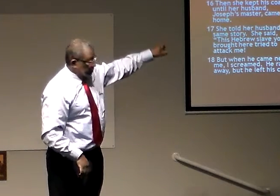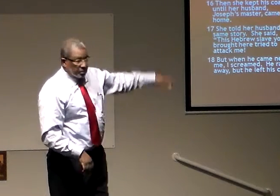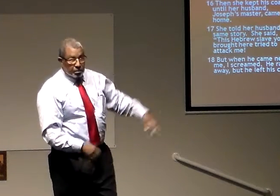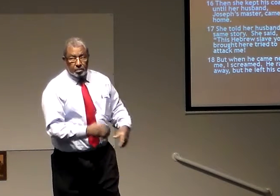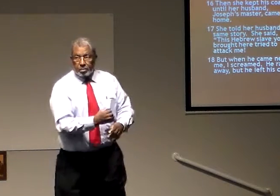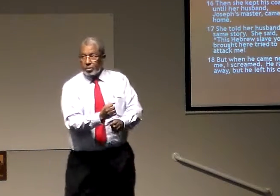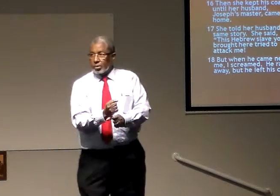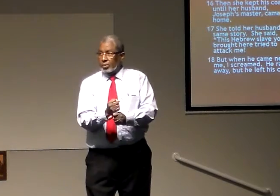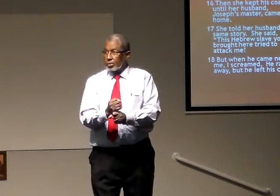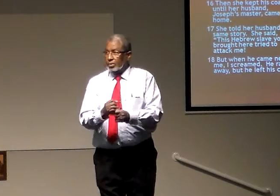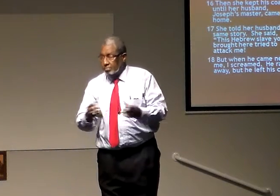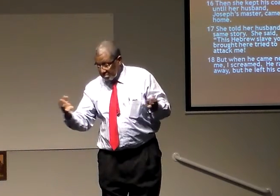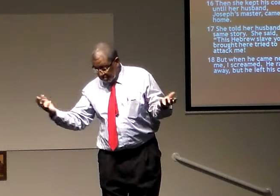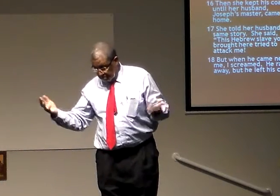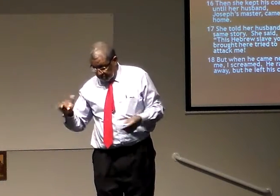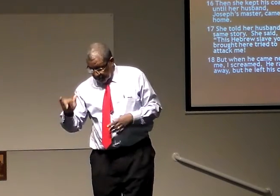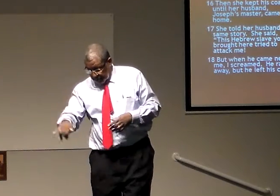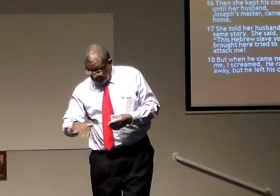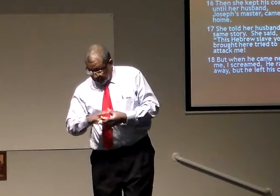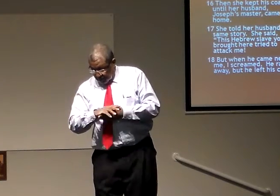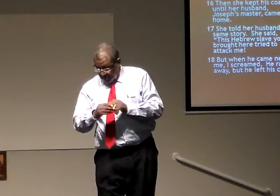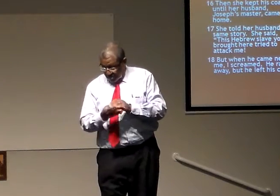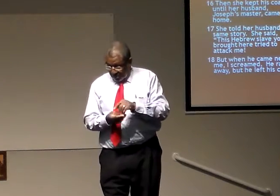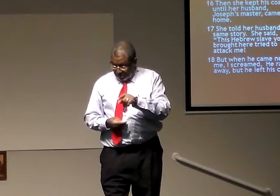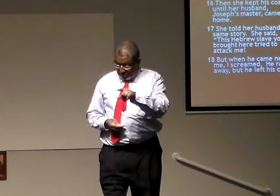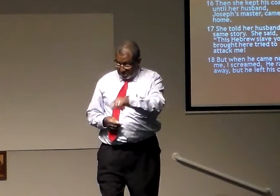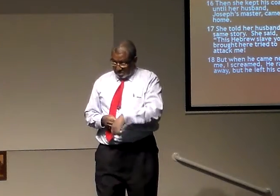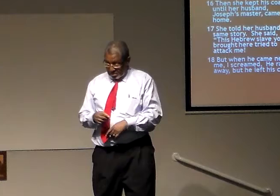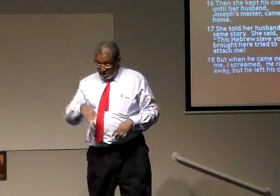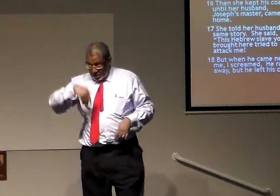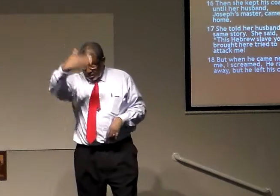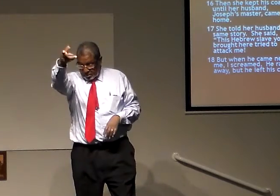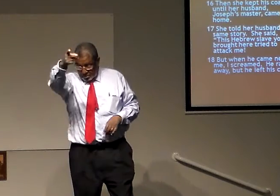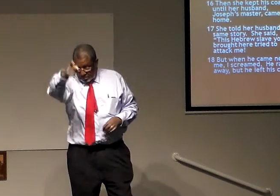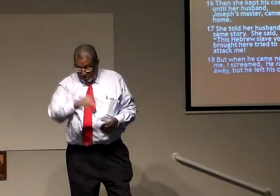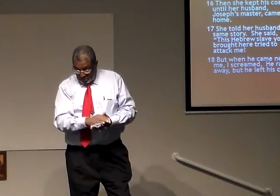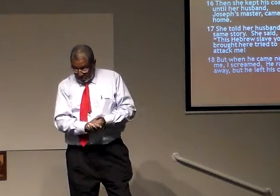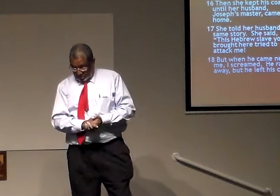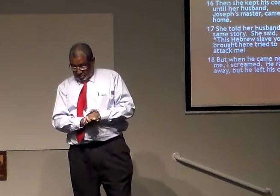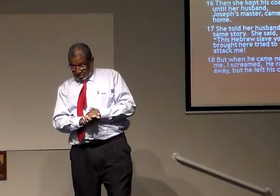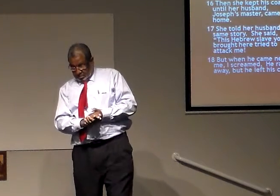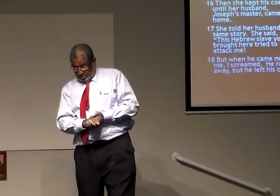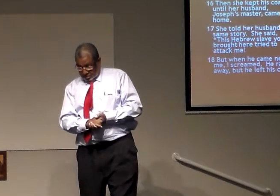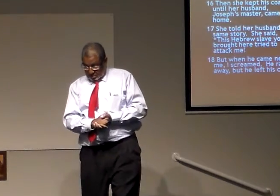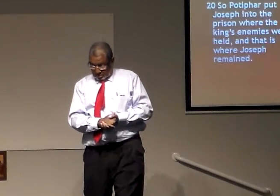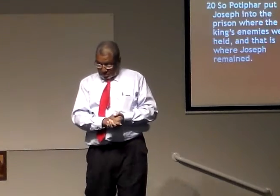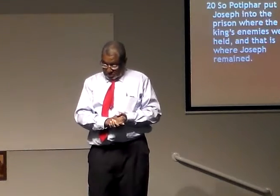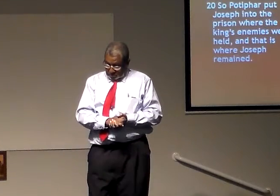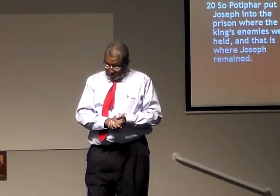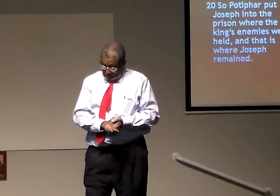She held on to that. And the story said,